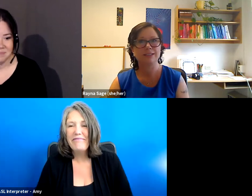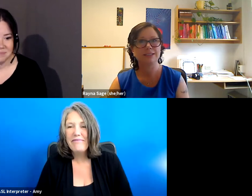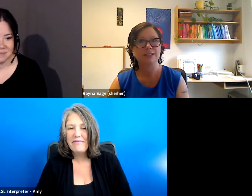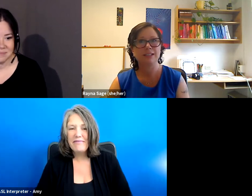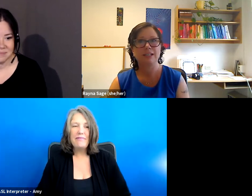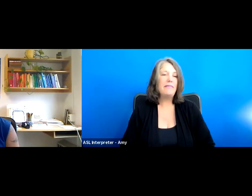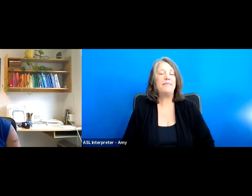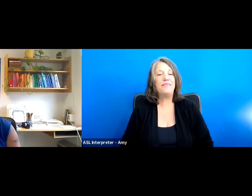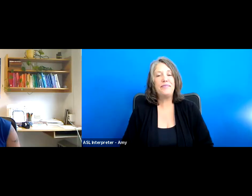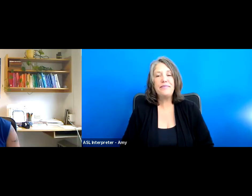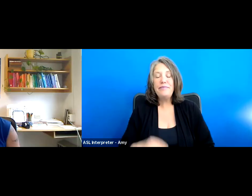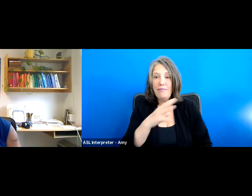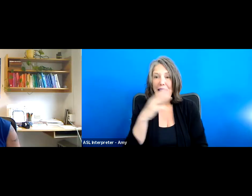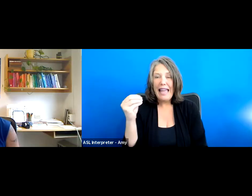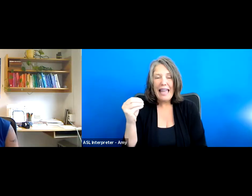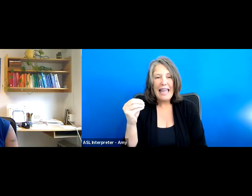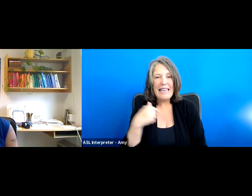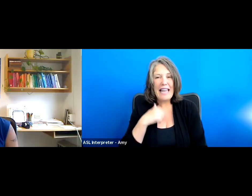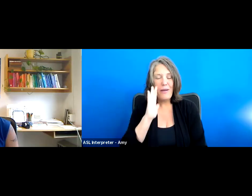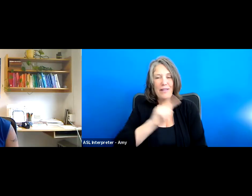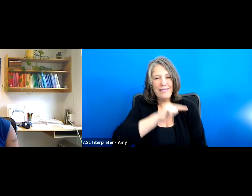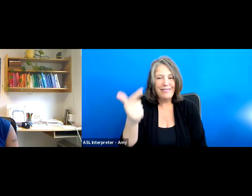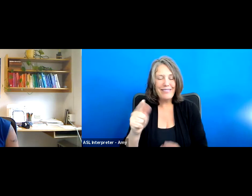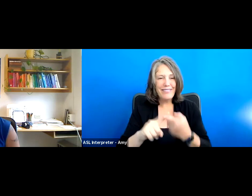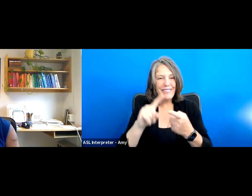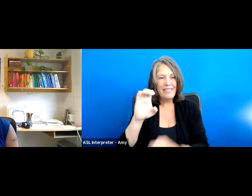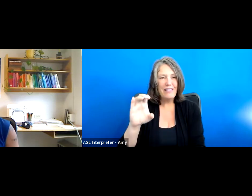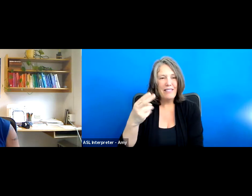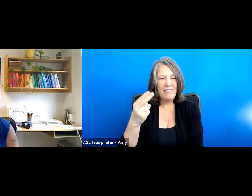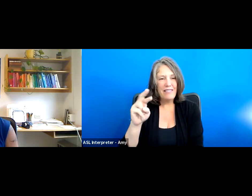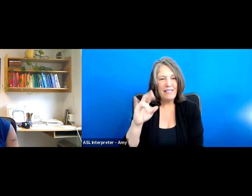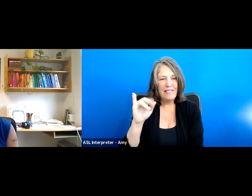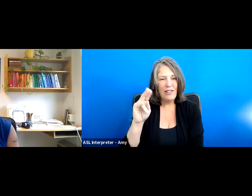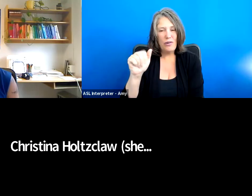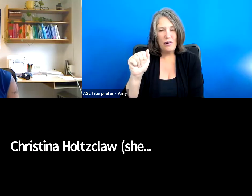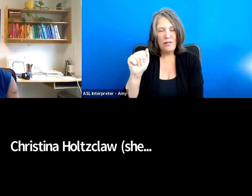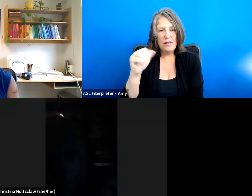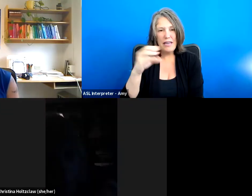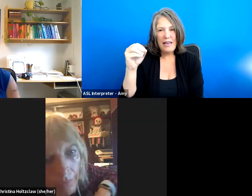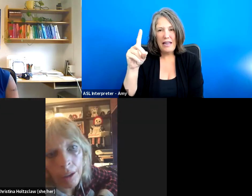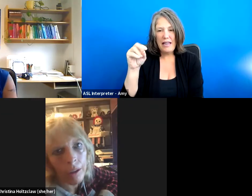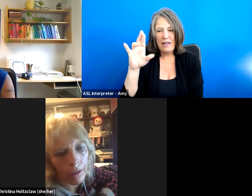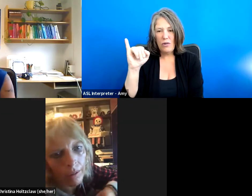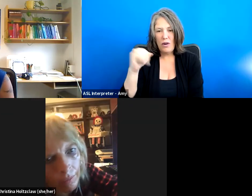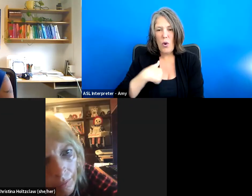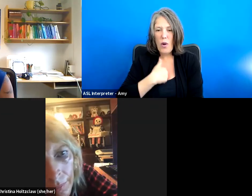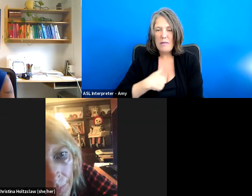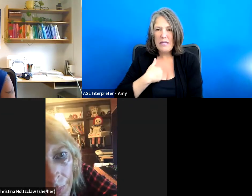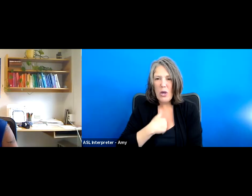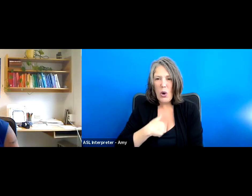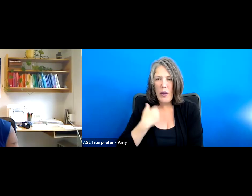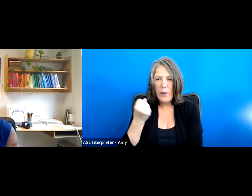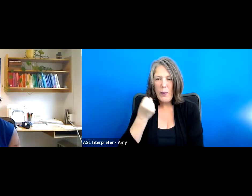right. And I'm going to hand it back to Christina and Dory to talk about some of, oh, I'm sorry, hold